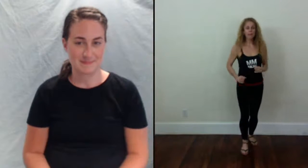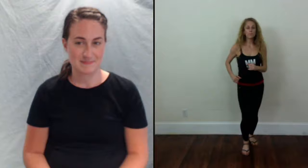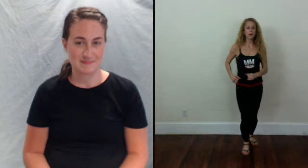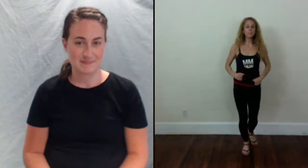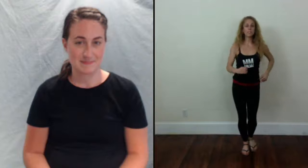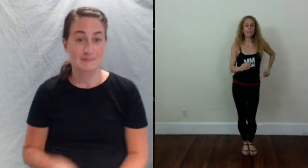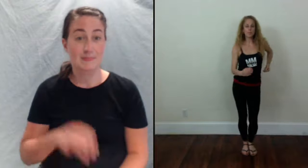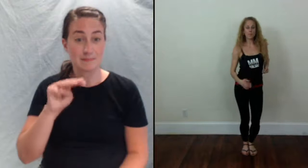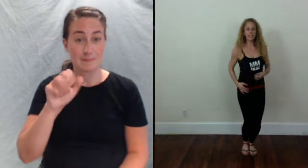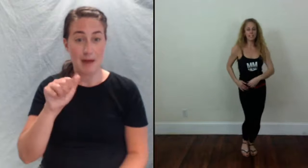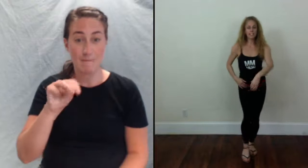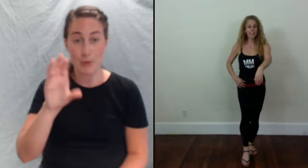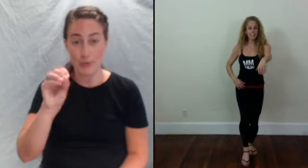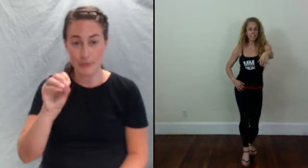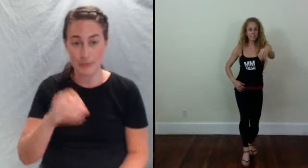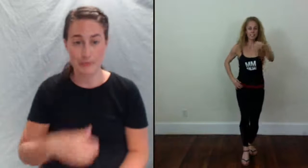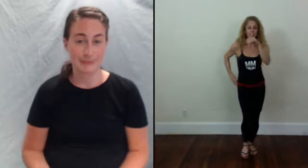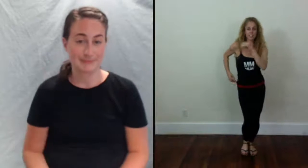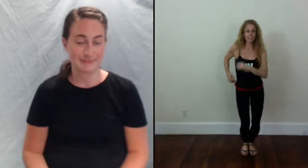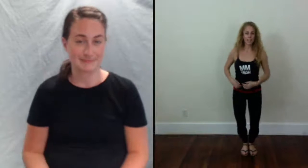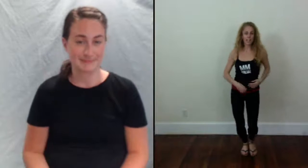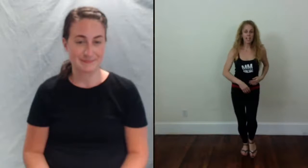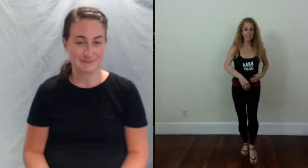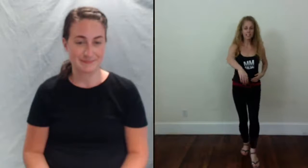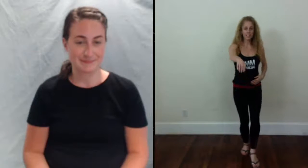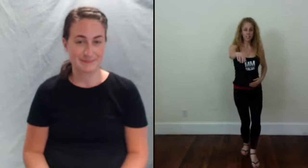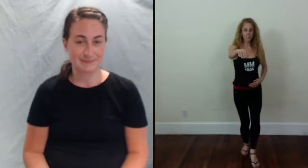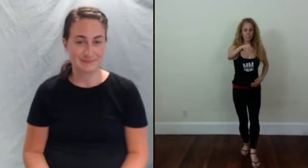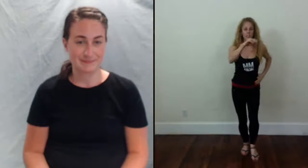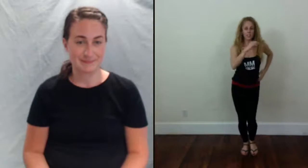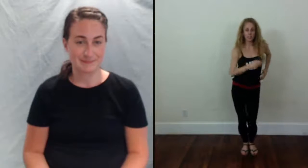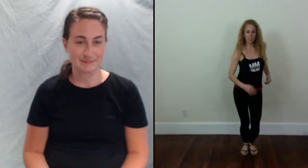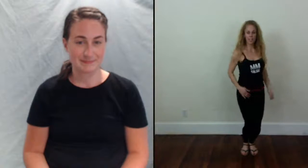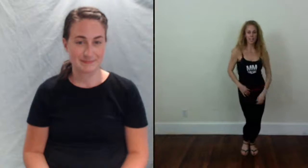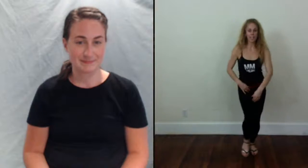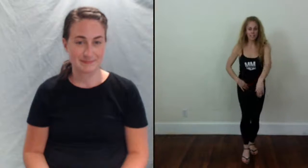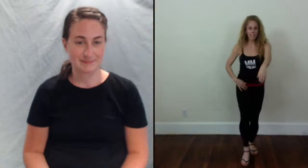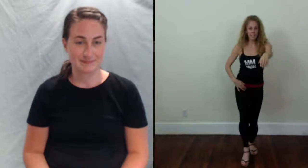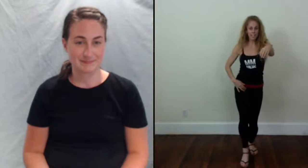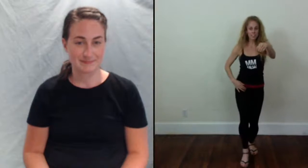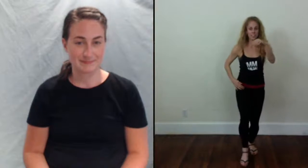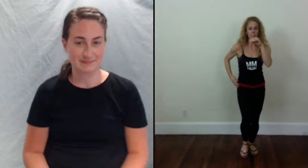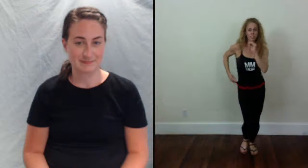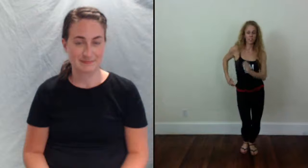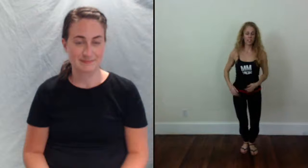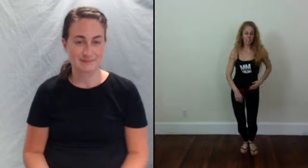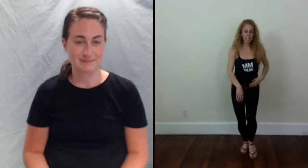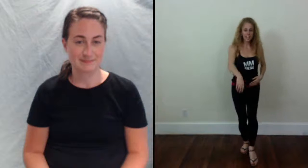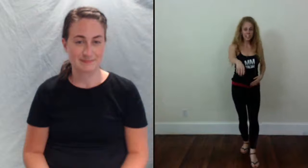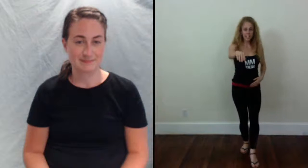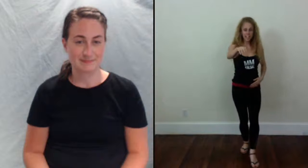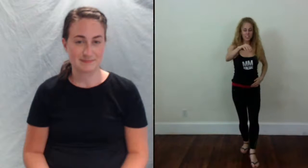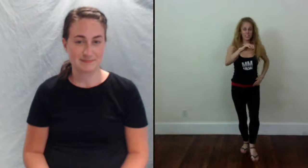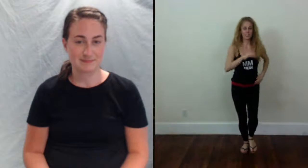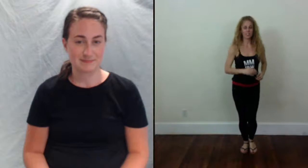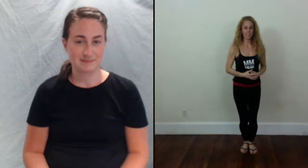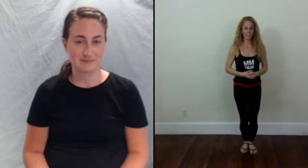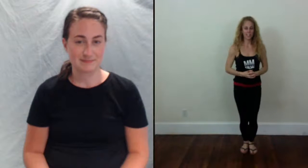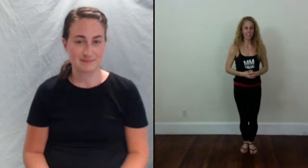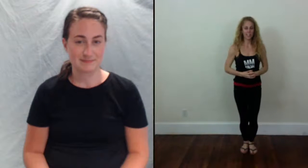and back. Mambo step. And touch, and touch, and touch, and